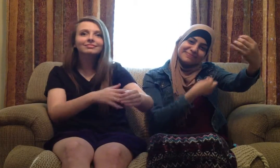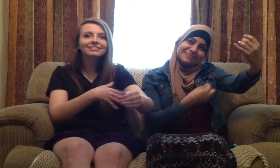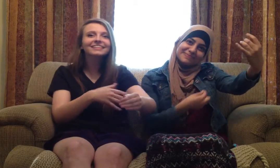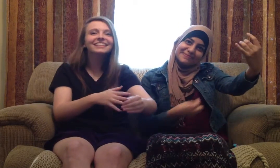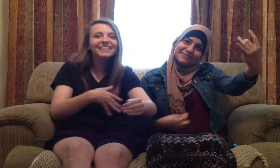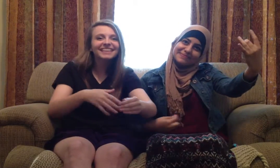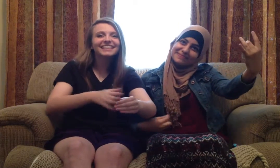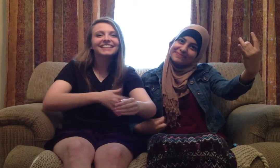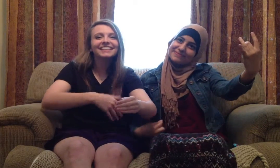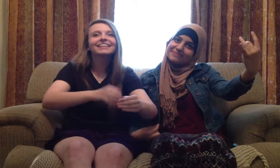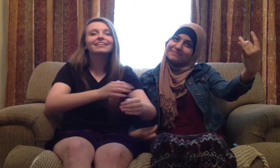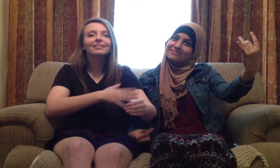empty And while